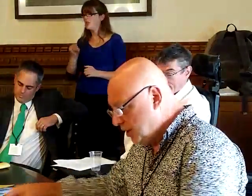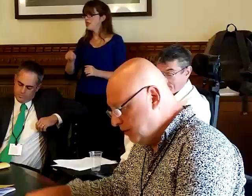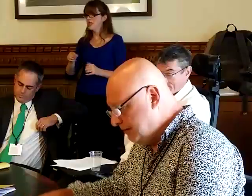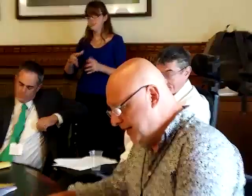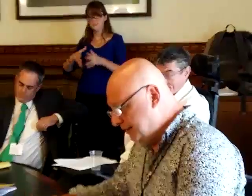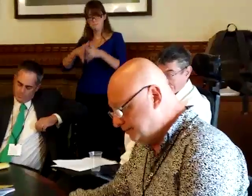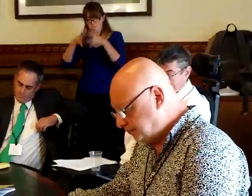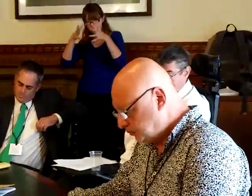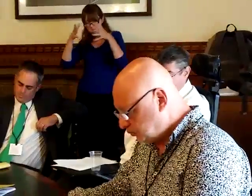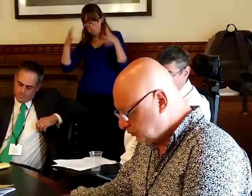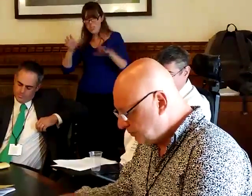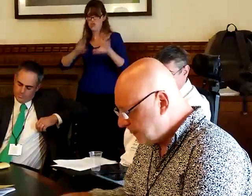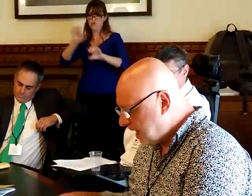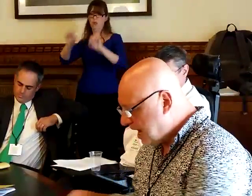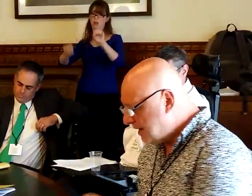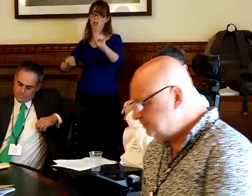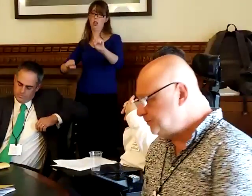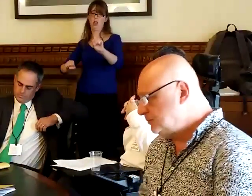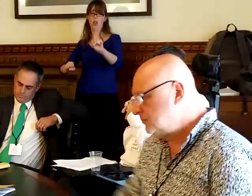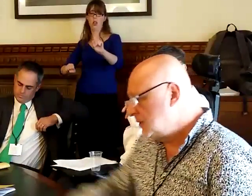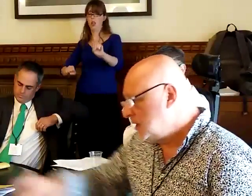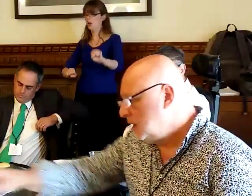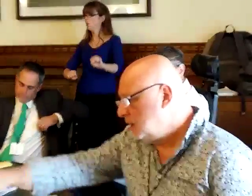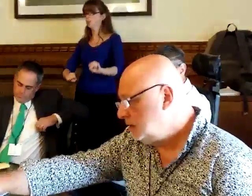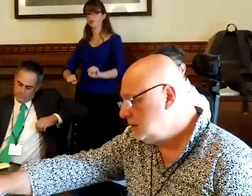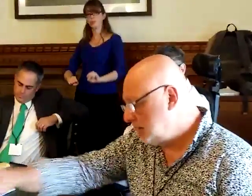struggle that we're in.